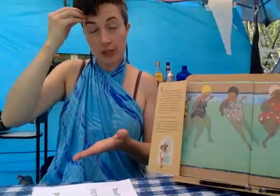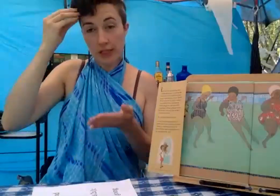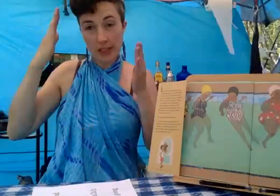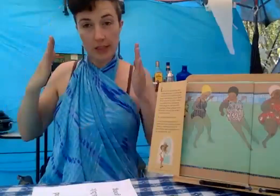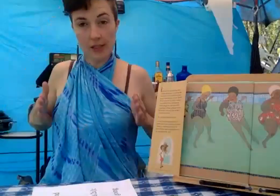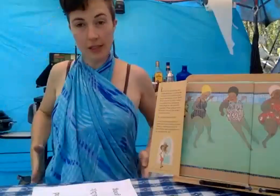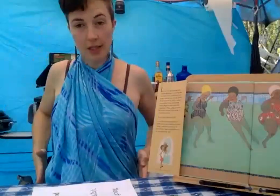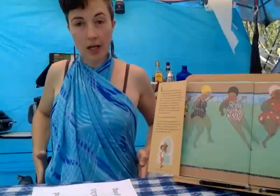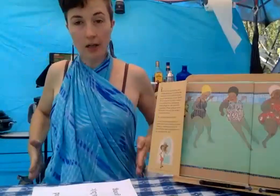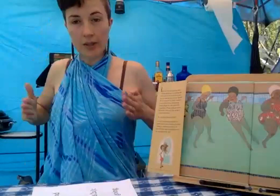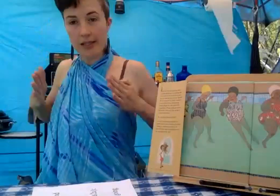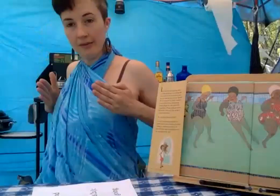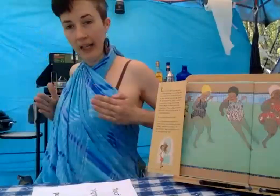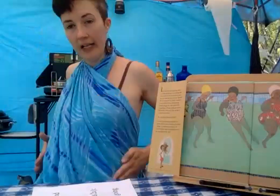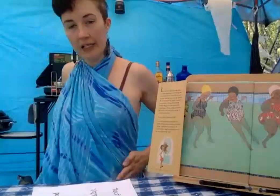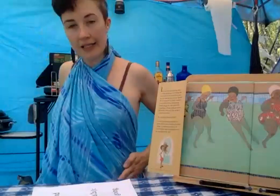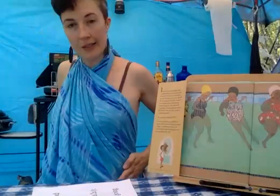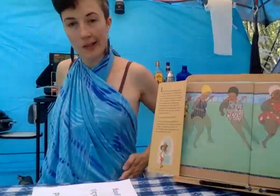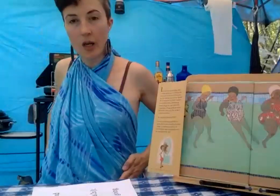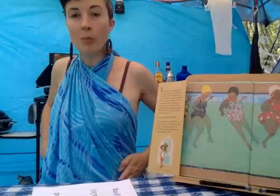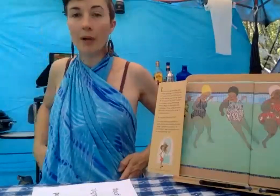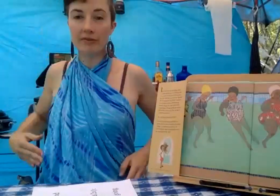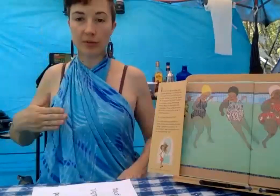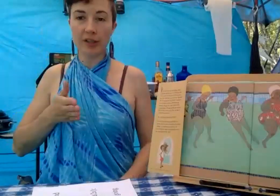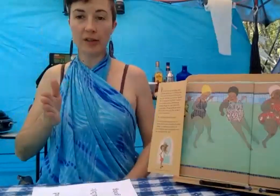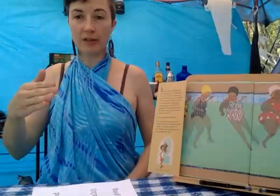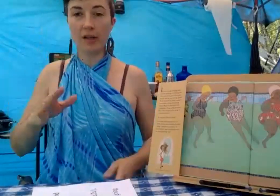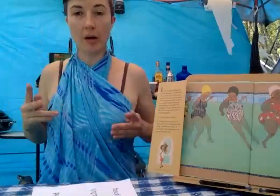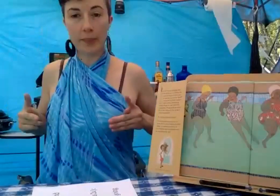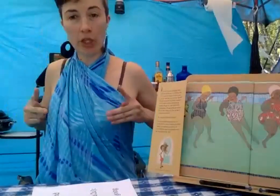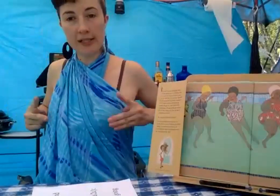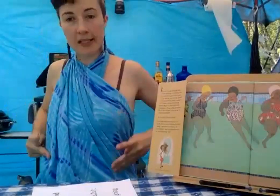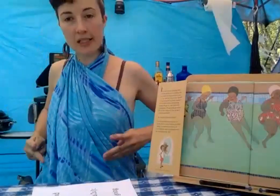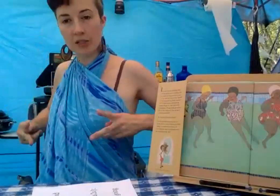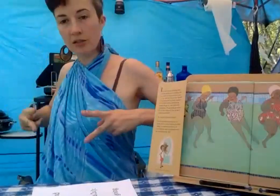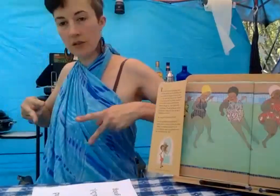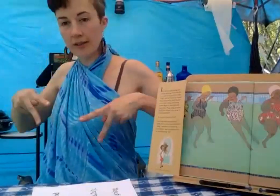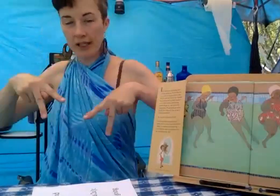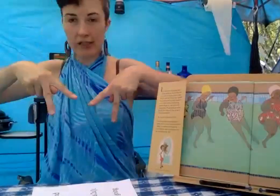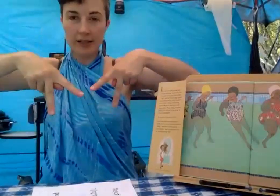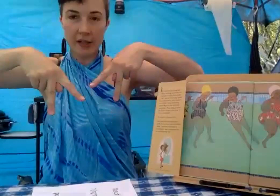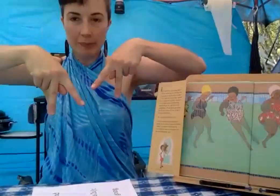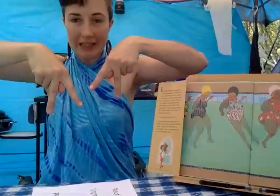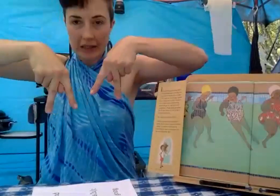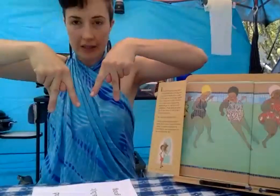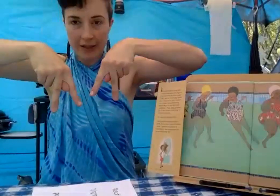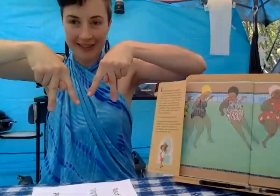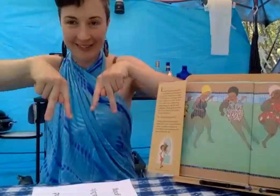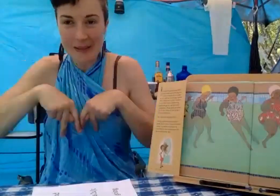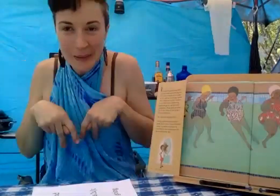student, it's flat hands. But for a person, it's actually the letter P, which